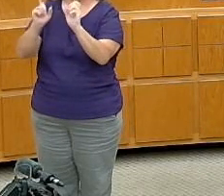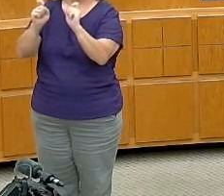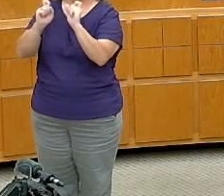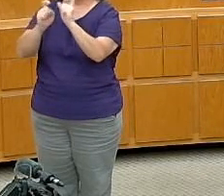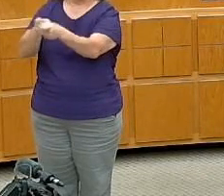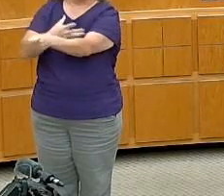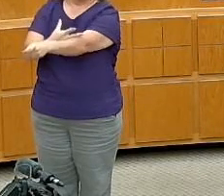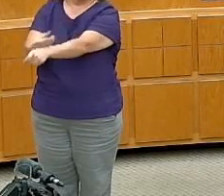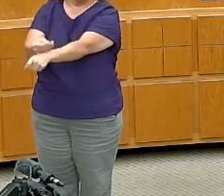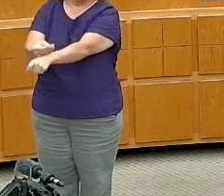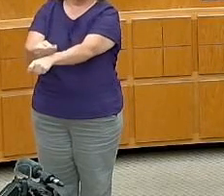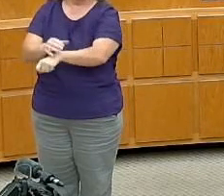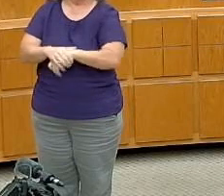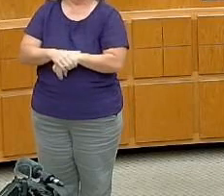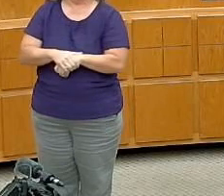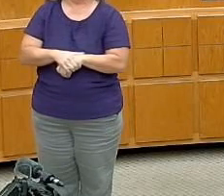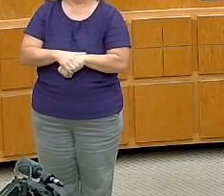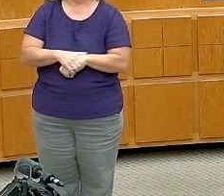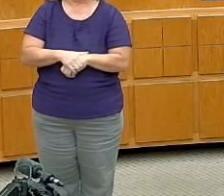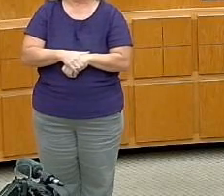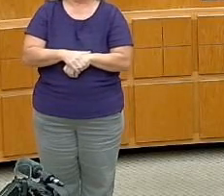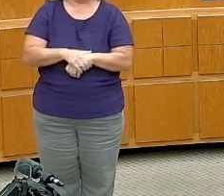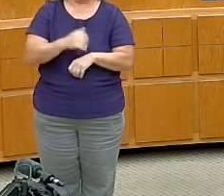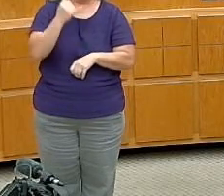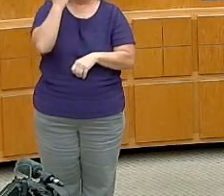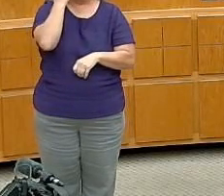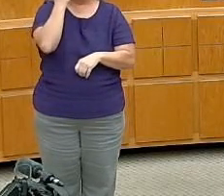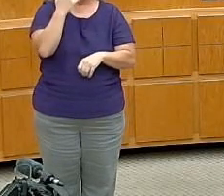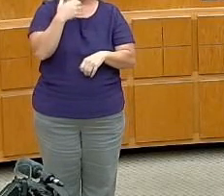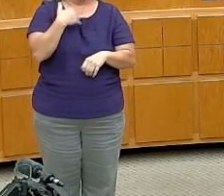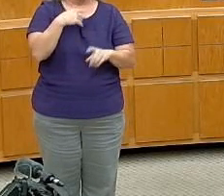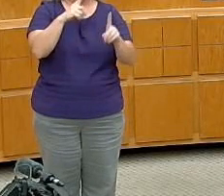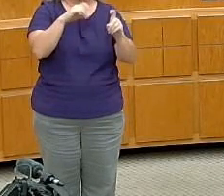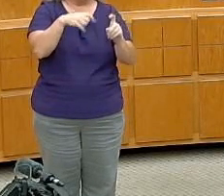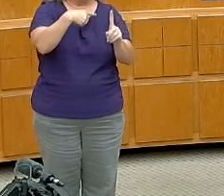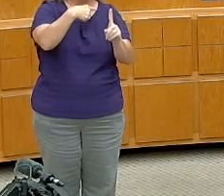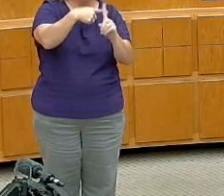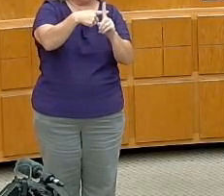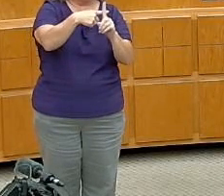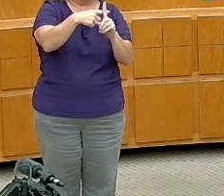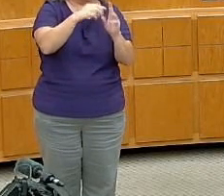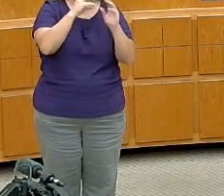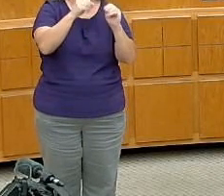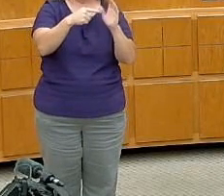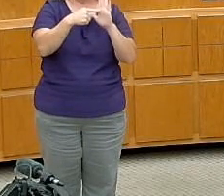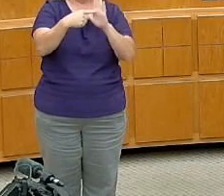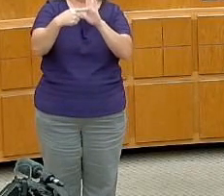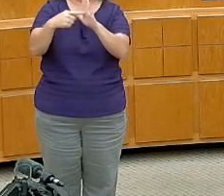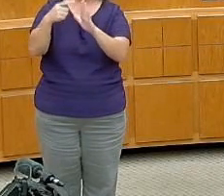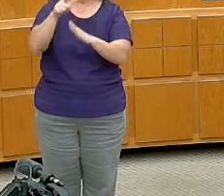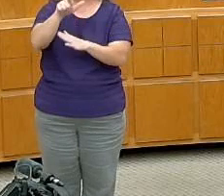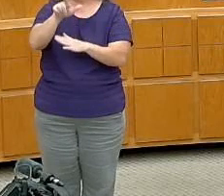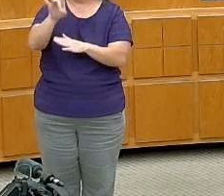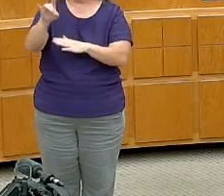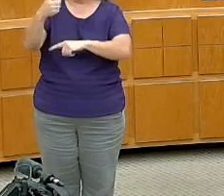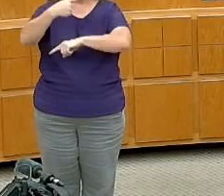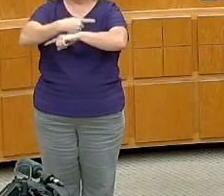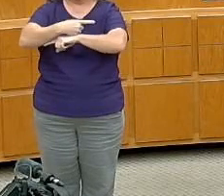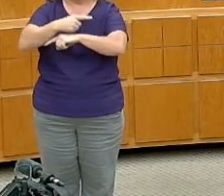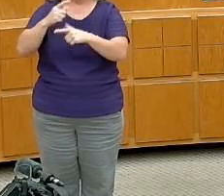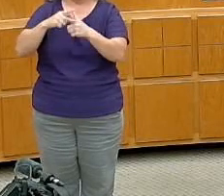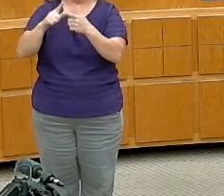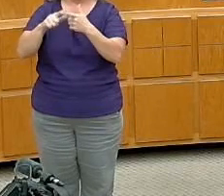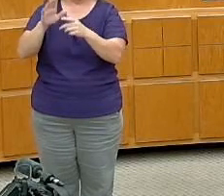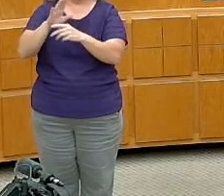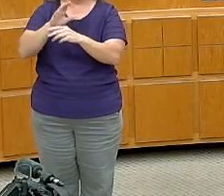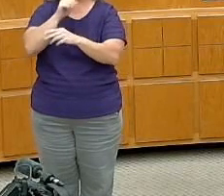where if they're positive once and they're symptom-free for 28 days, they don't need to be retested. And they can approach